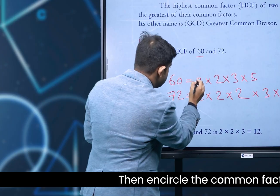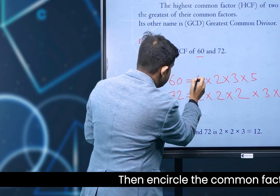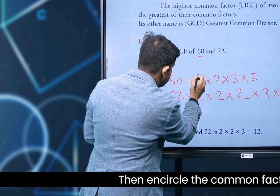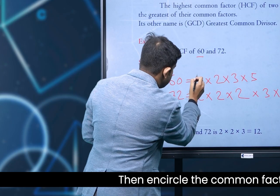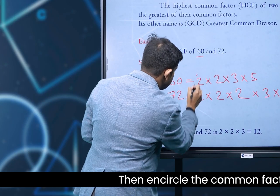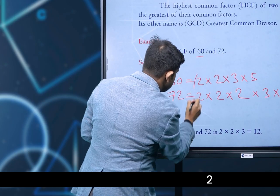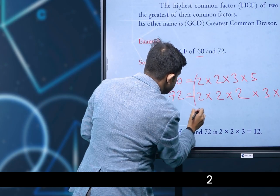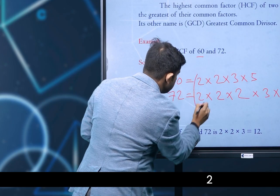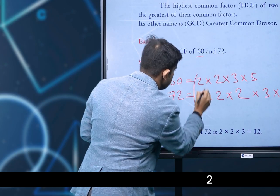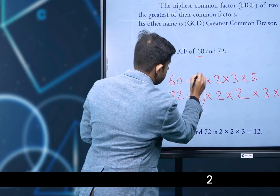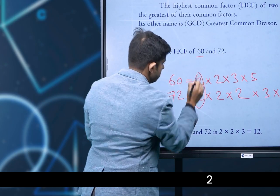2,